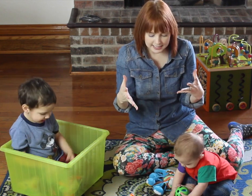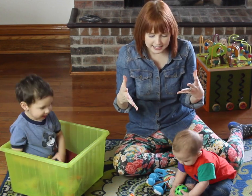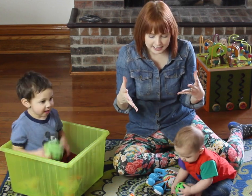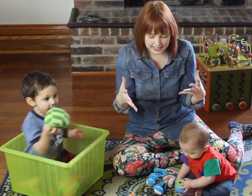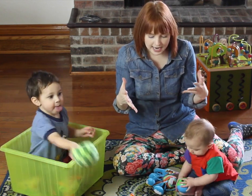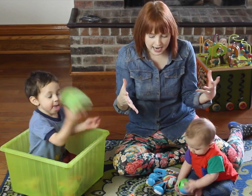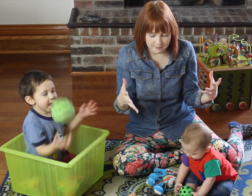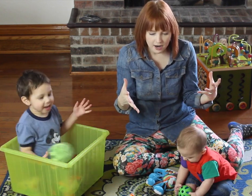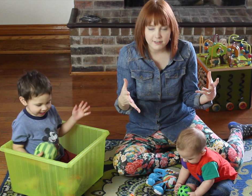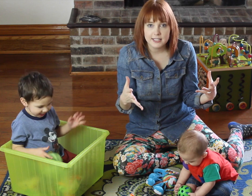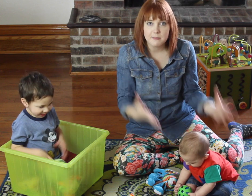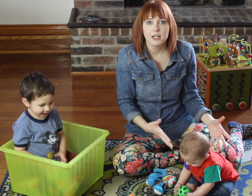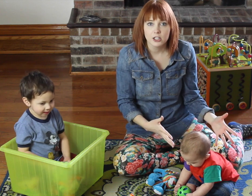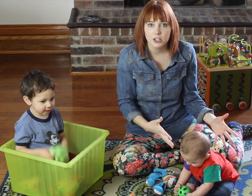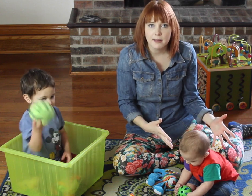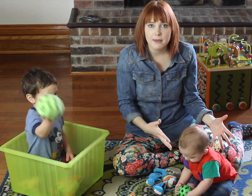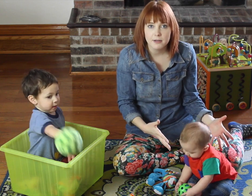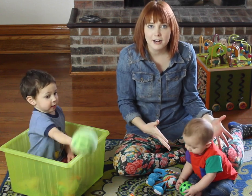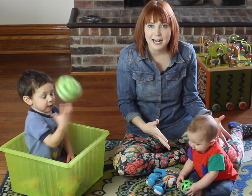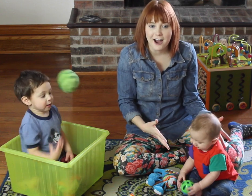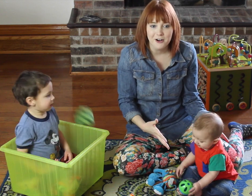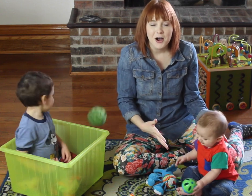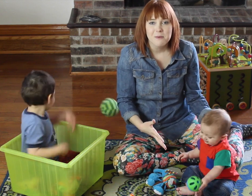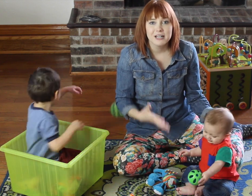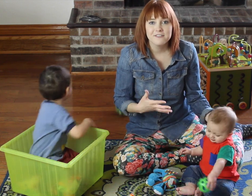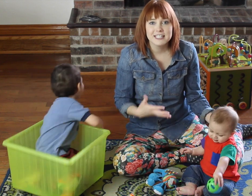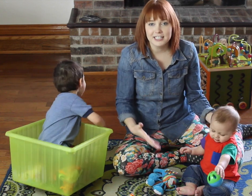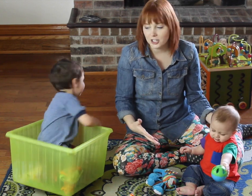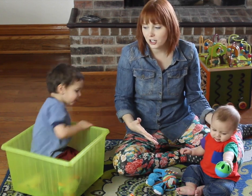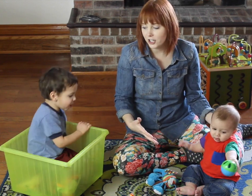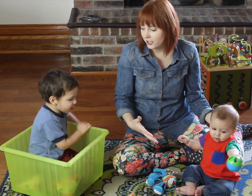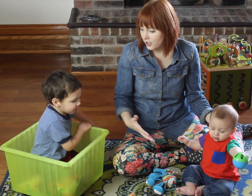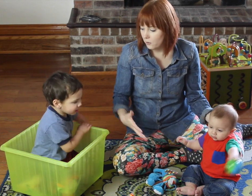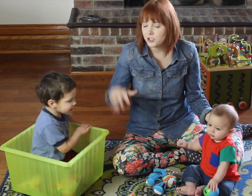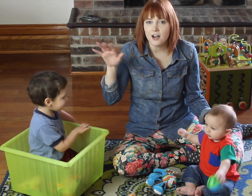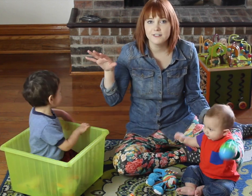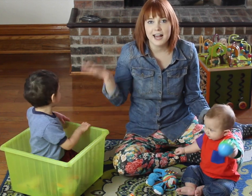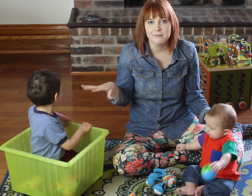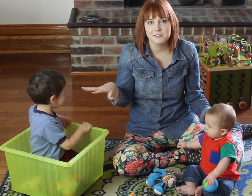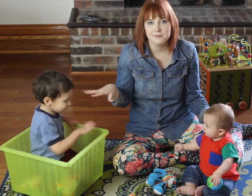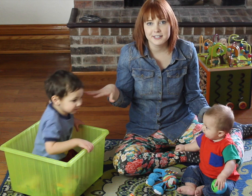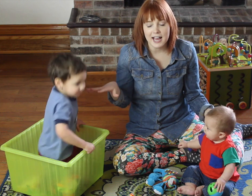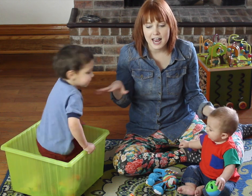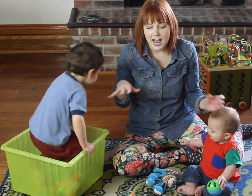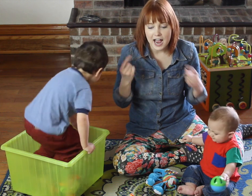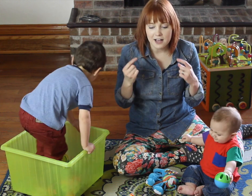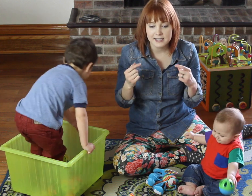sentence. Obviously, I'm not going to hurt my baby right now. But if you did get hurt, which often happens from this guy, I'll